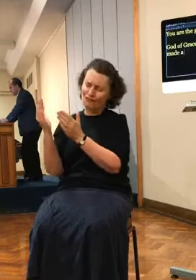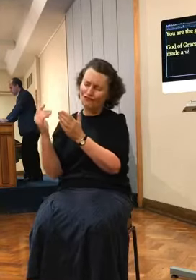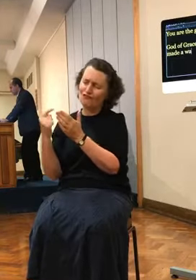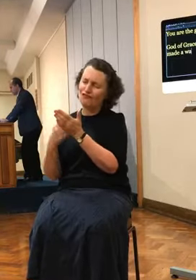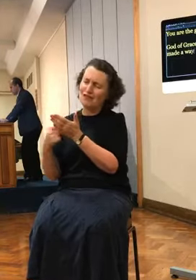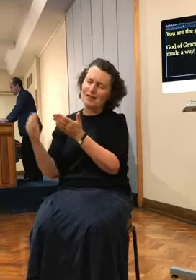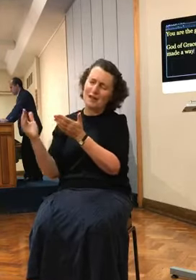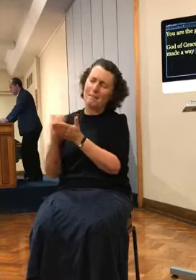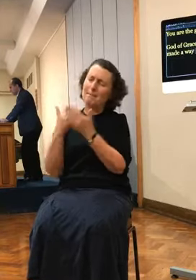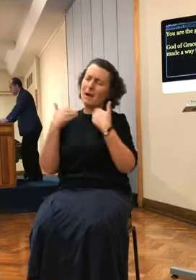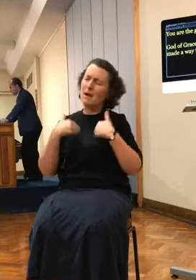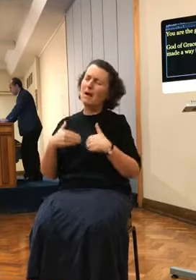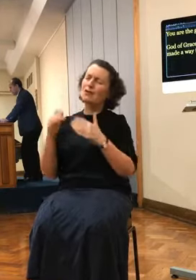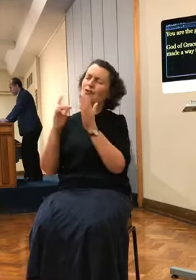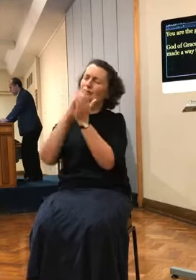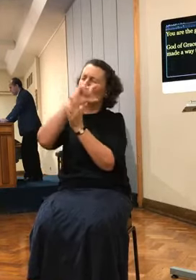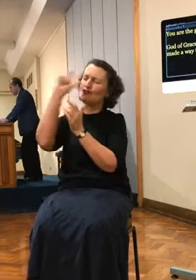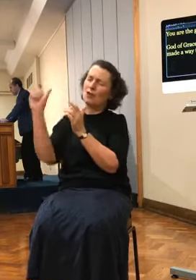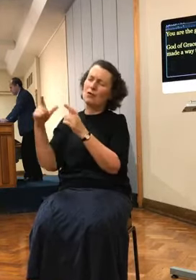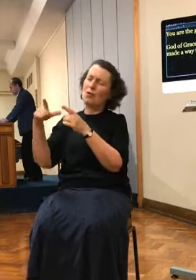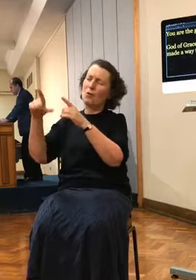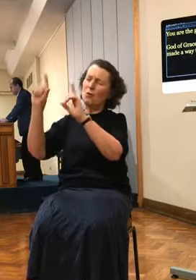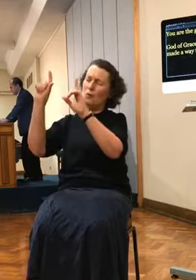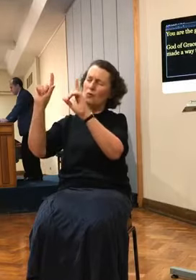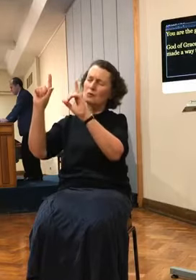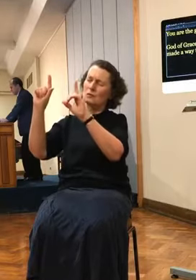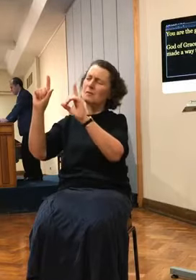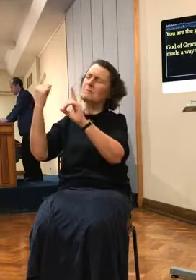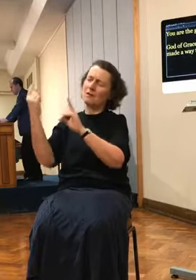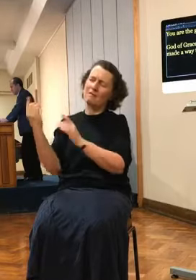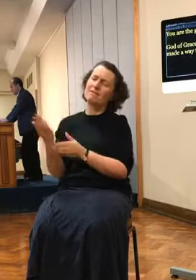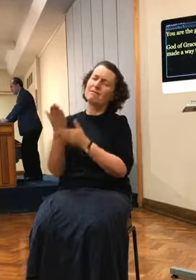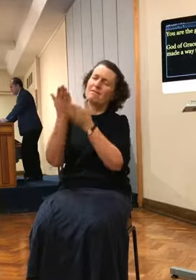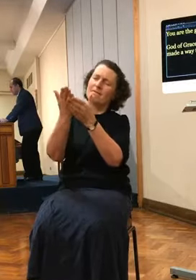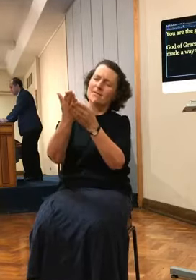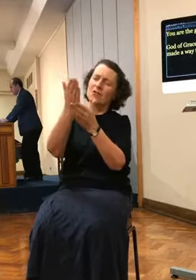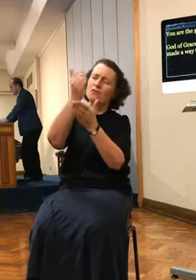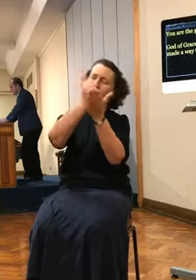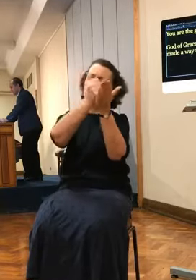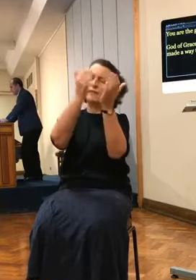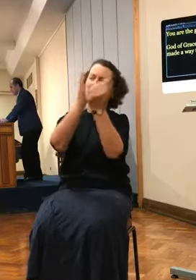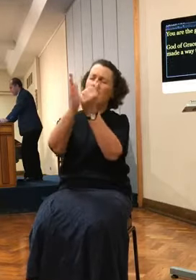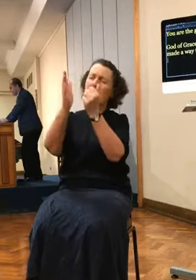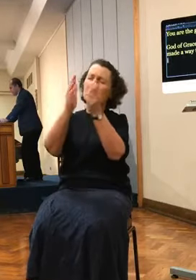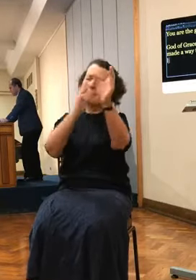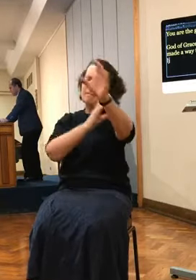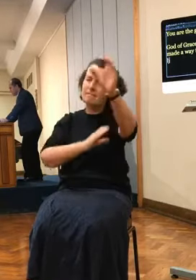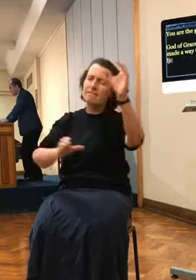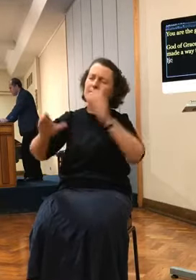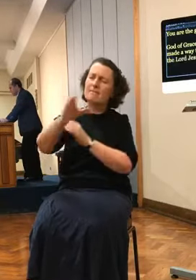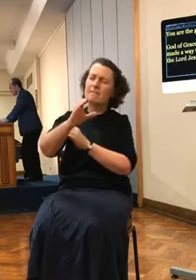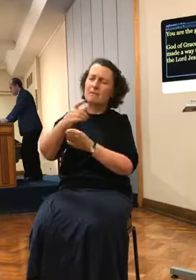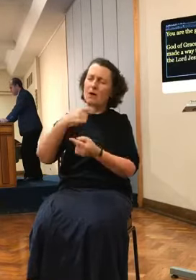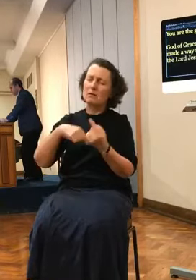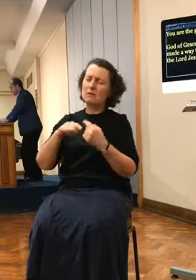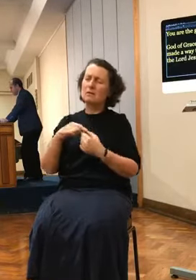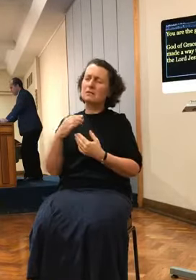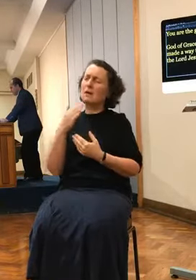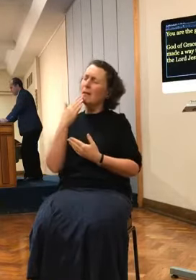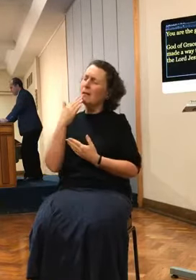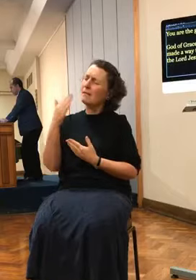Jesus Christ, who gave himself for us. So Lord, we come on this special occasion,